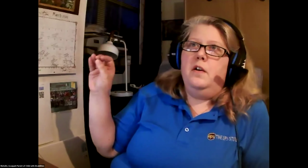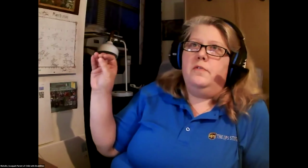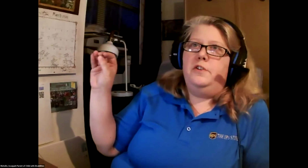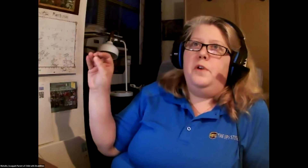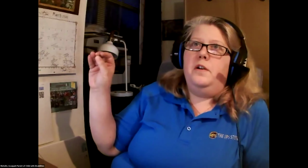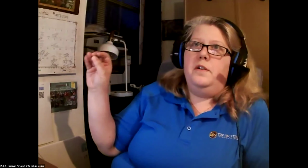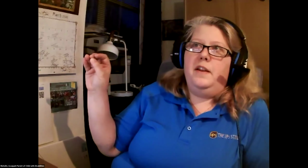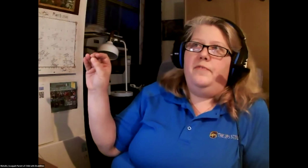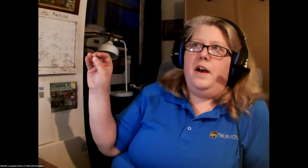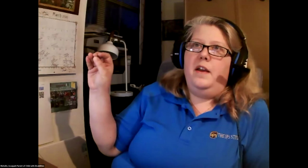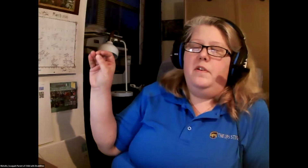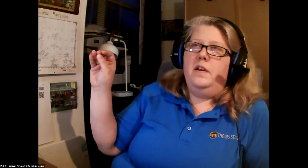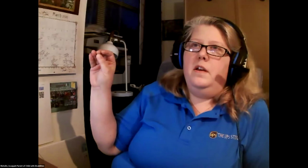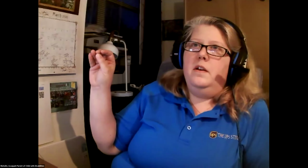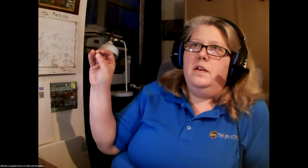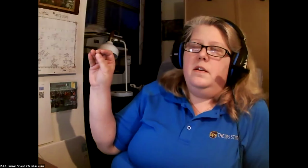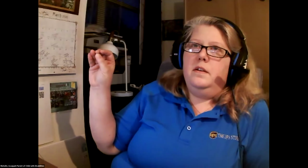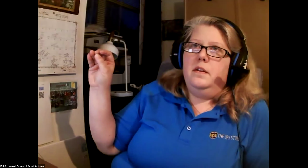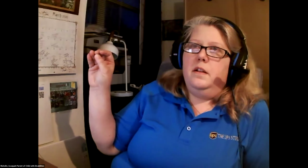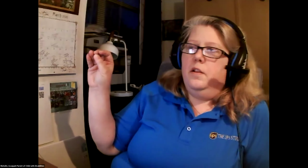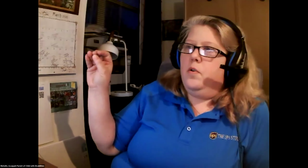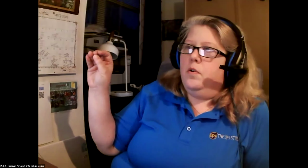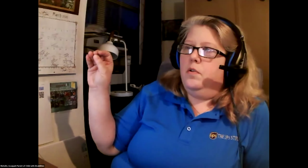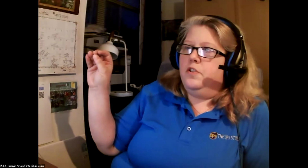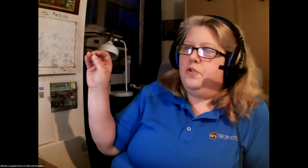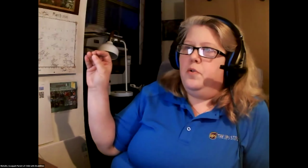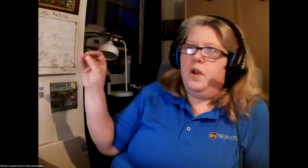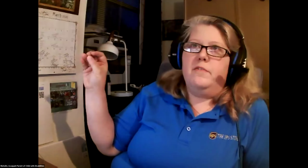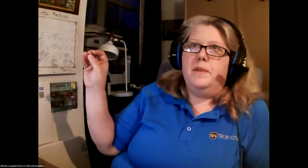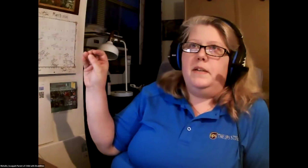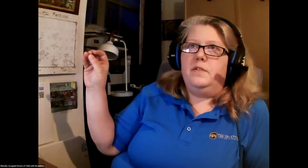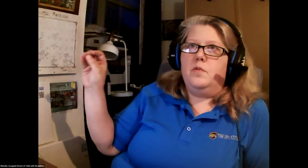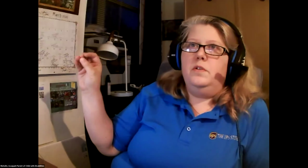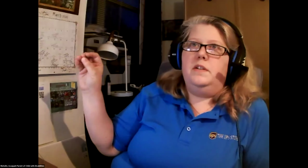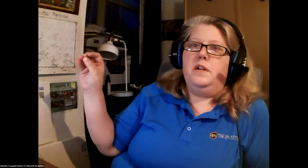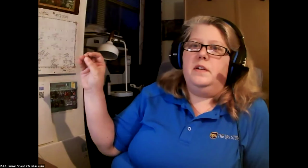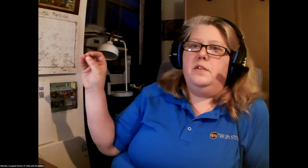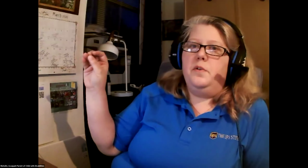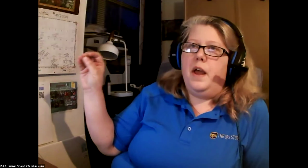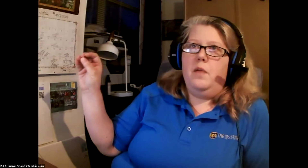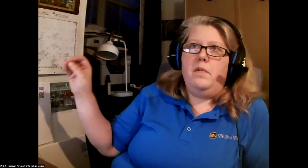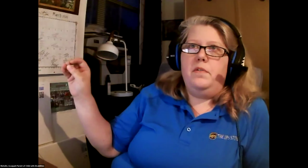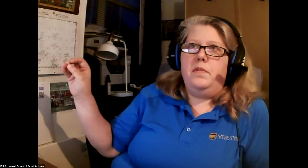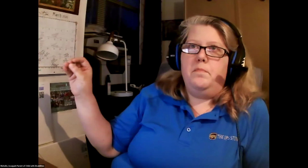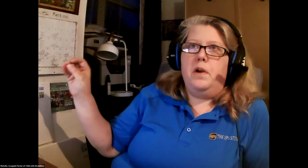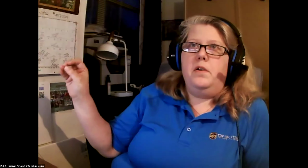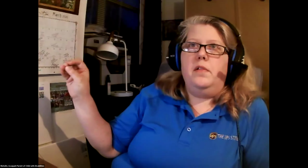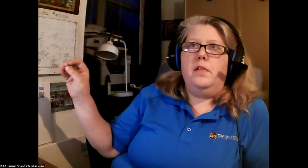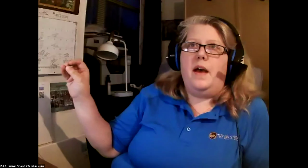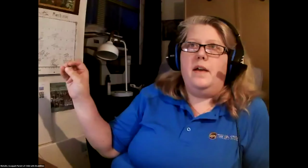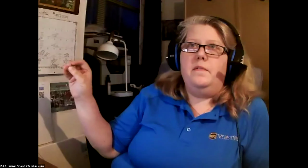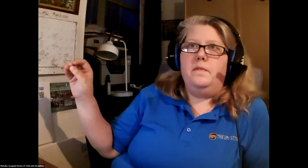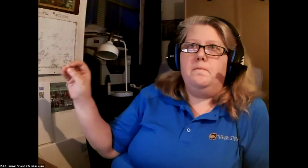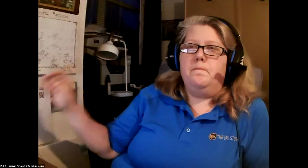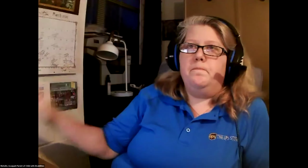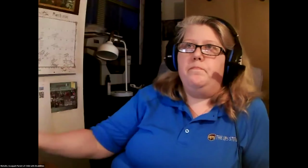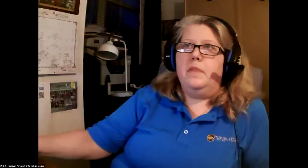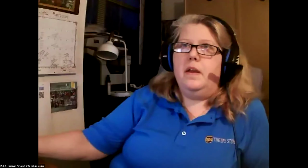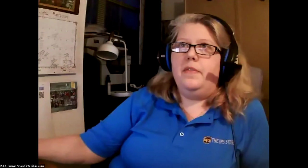education for 295 local controlled government school districts who get away with murder like